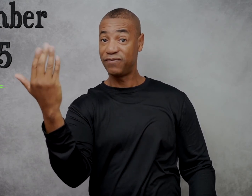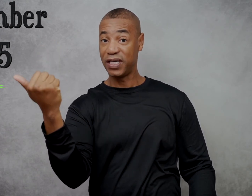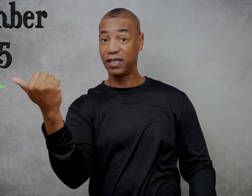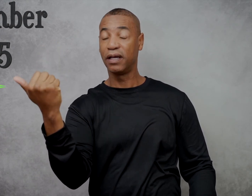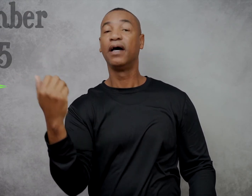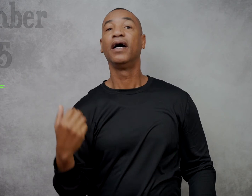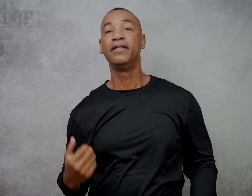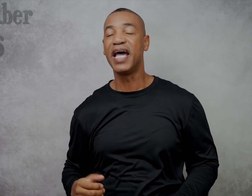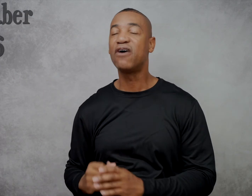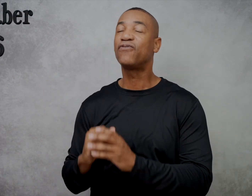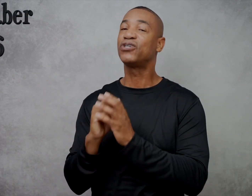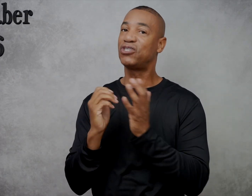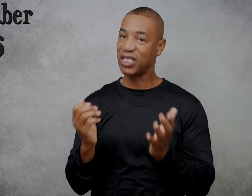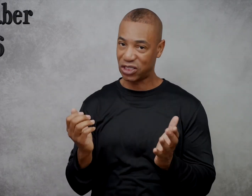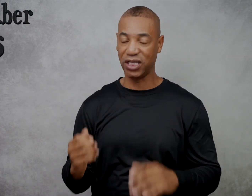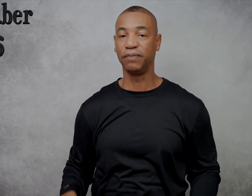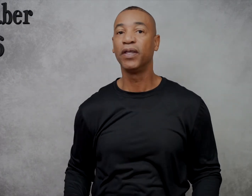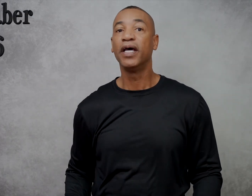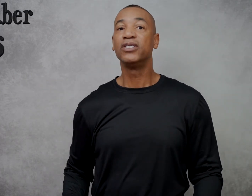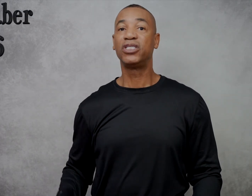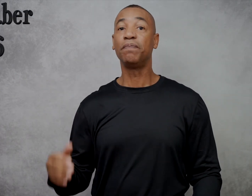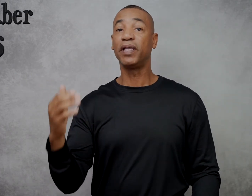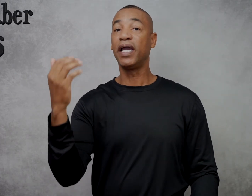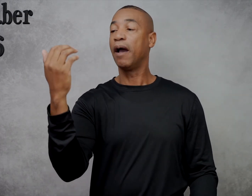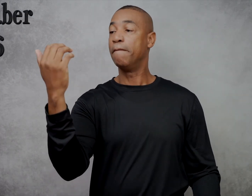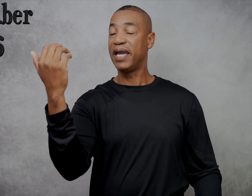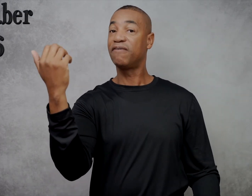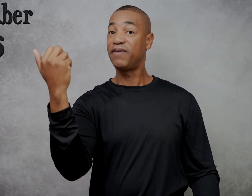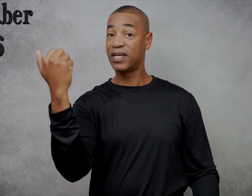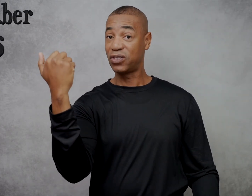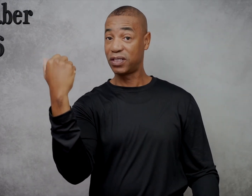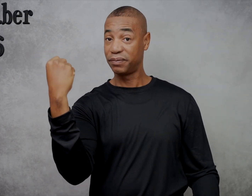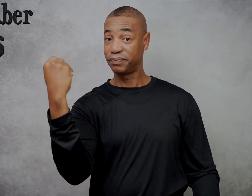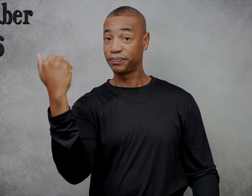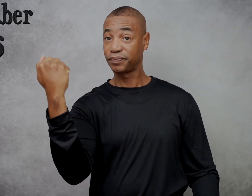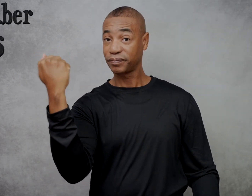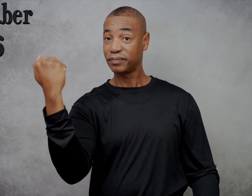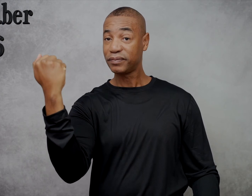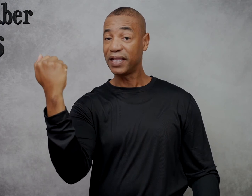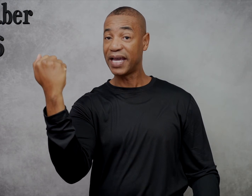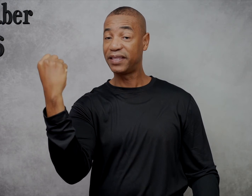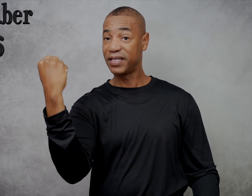15. Now for 16, simply make a fist like this,